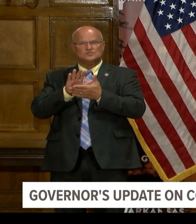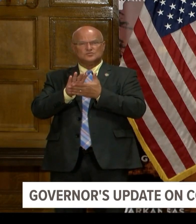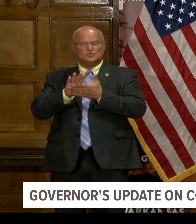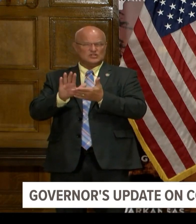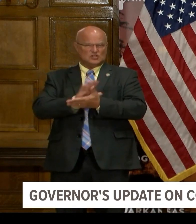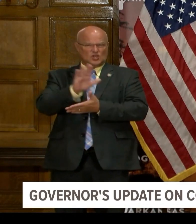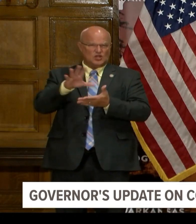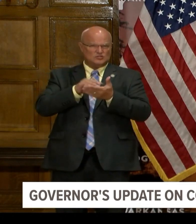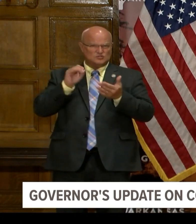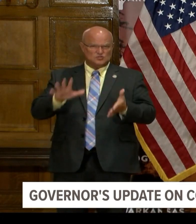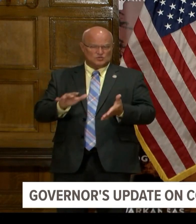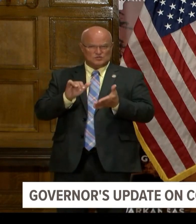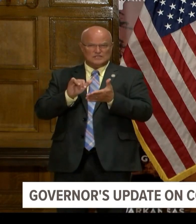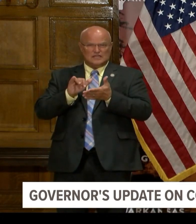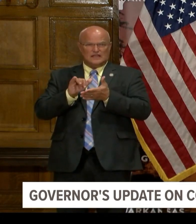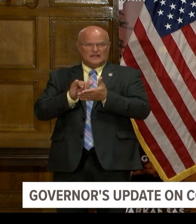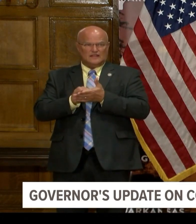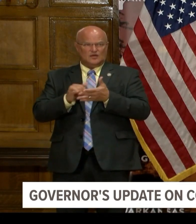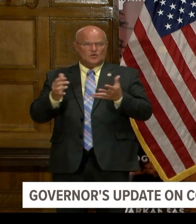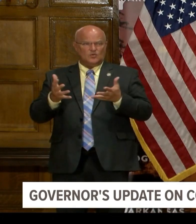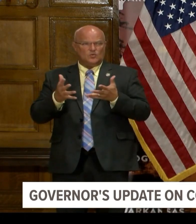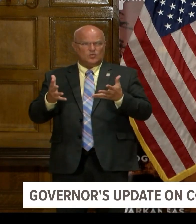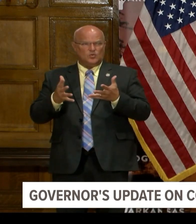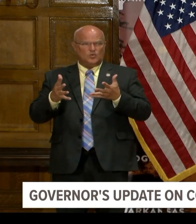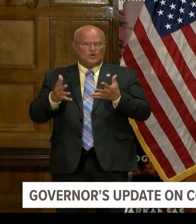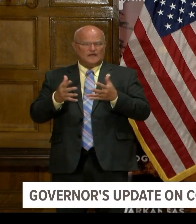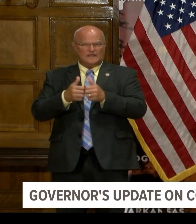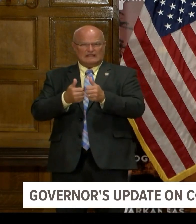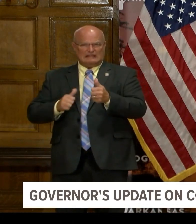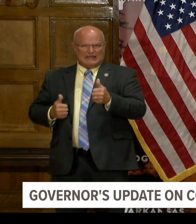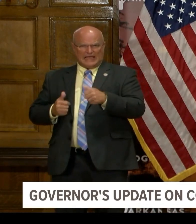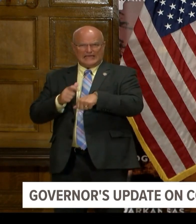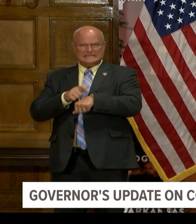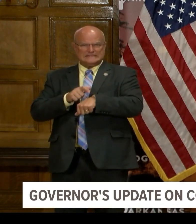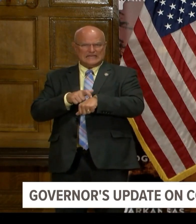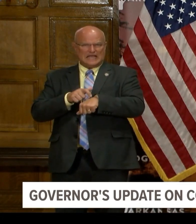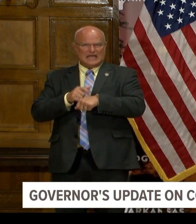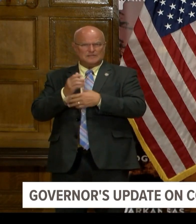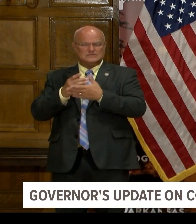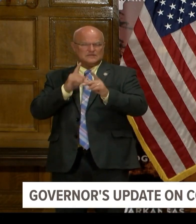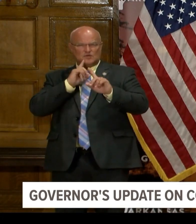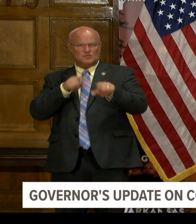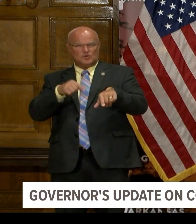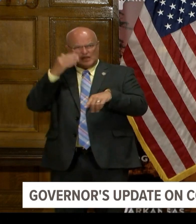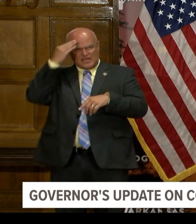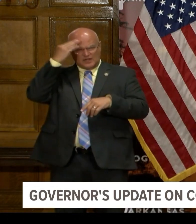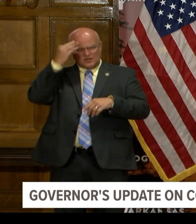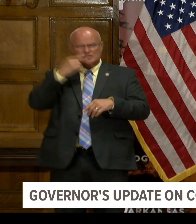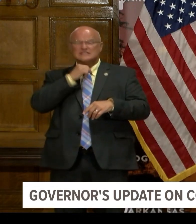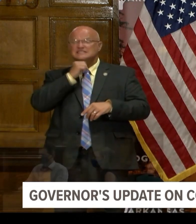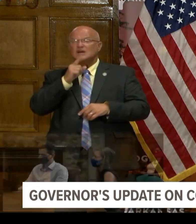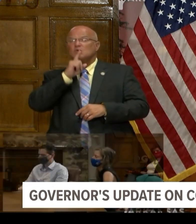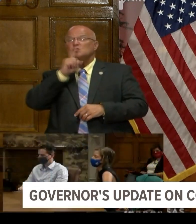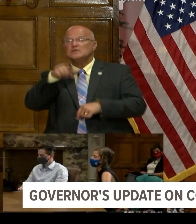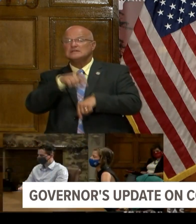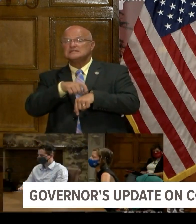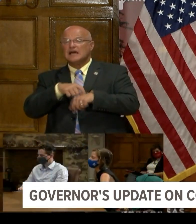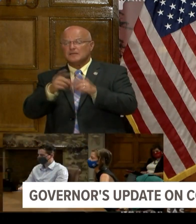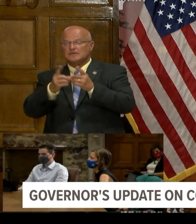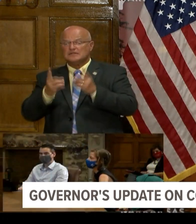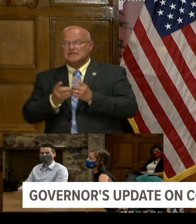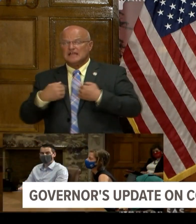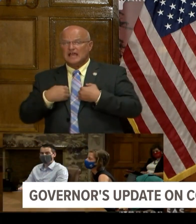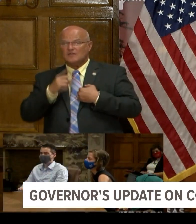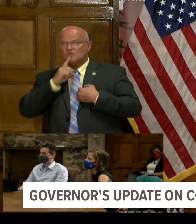data sets, what is the lag time in some of the reporting? I know you said it's not real time and districts will have more real